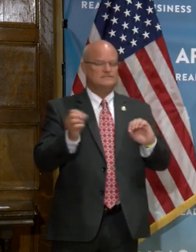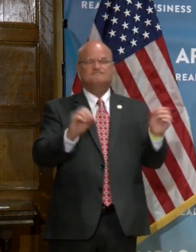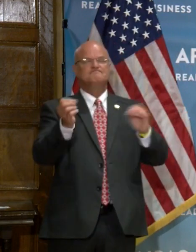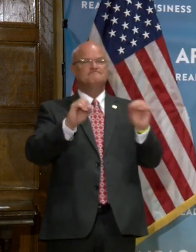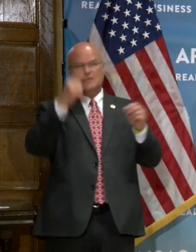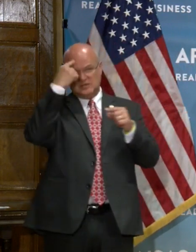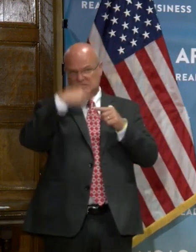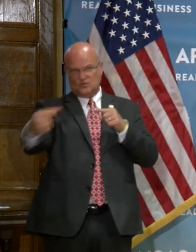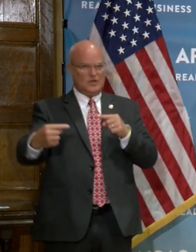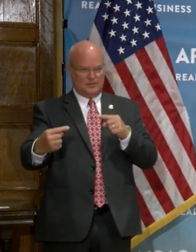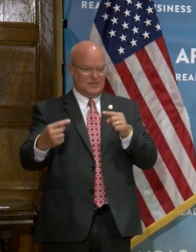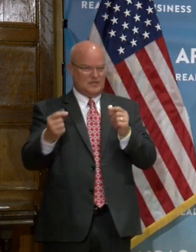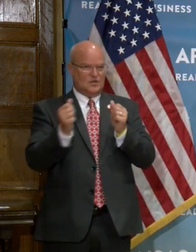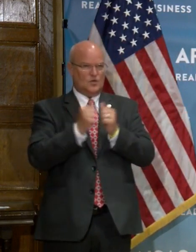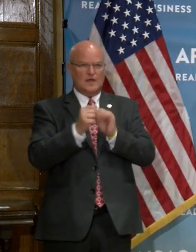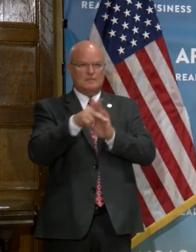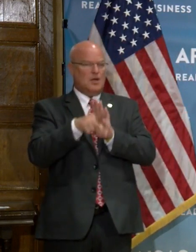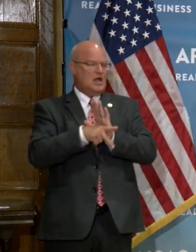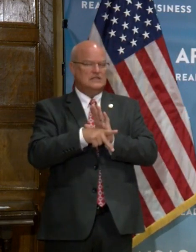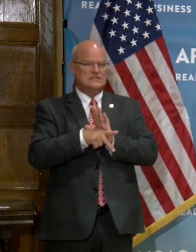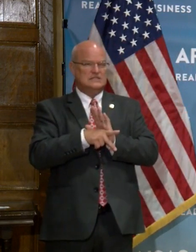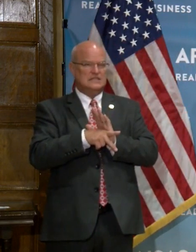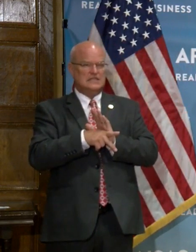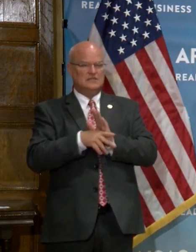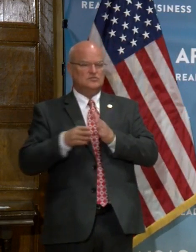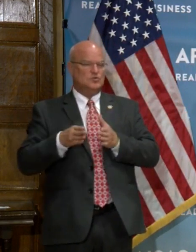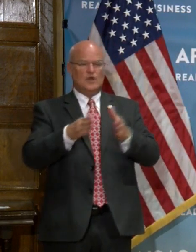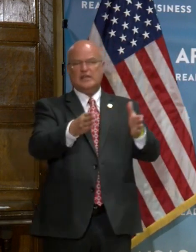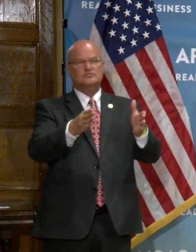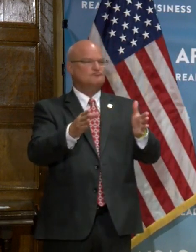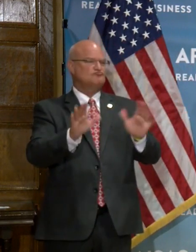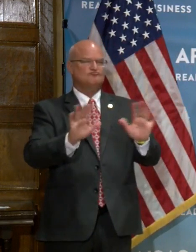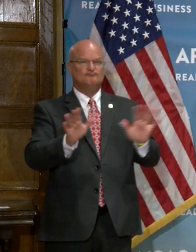no disagreement in policy and direction and